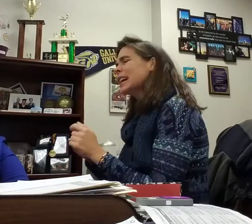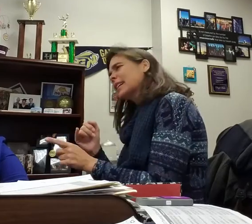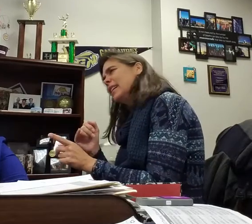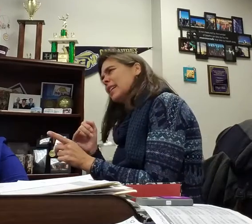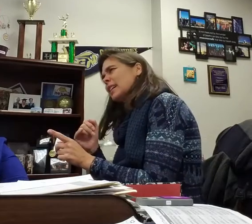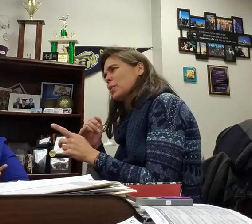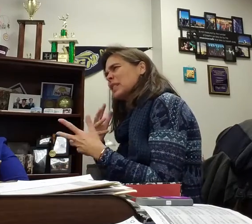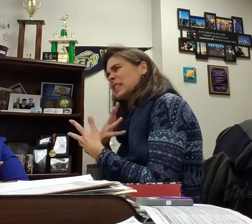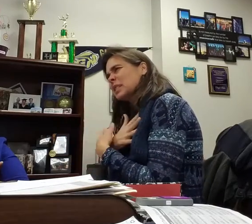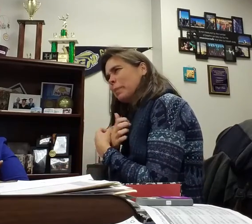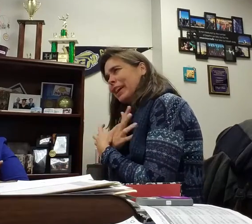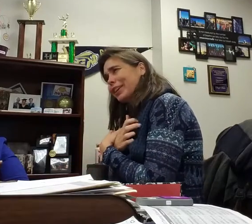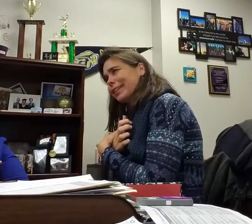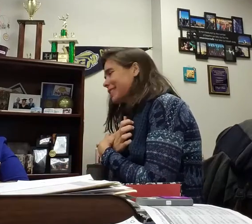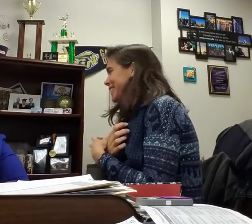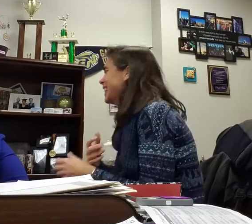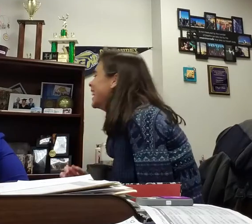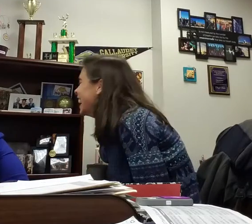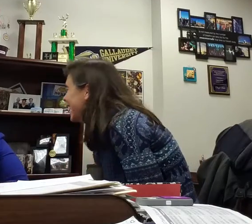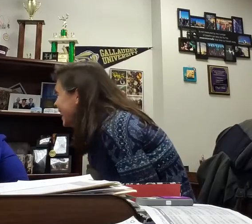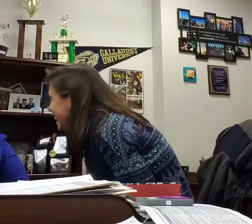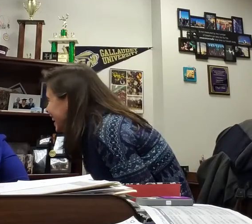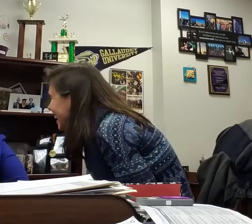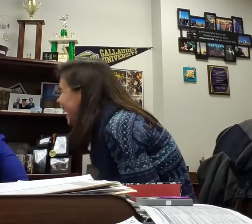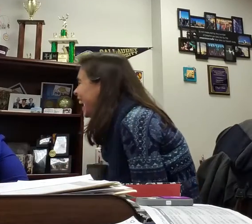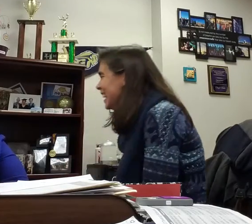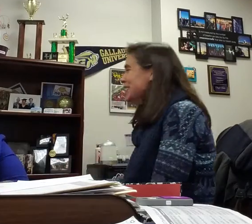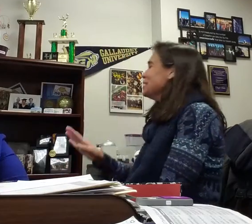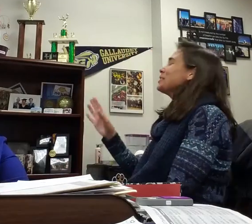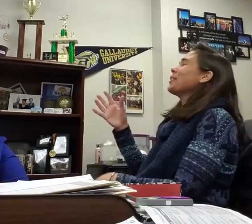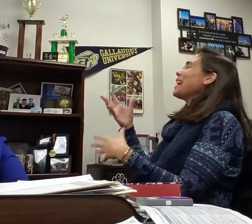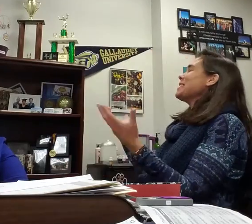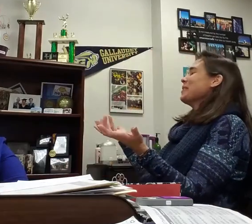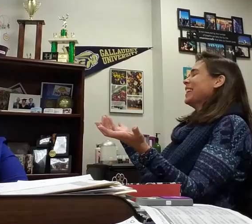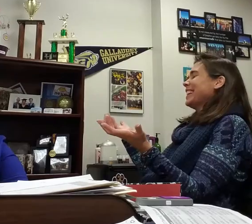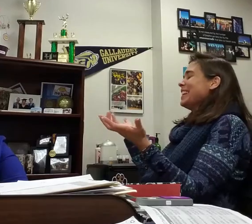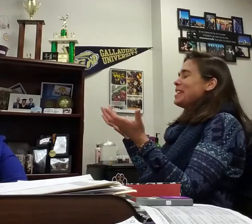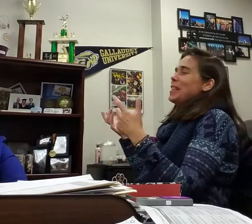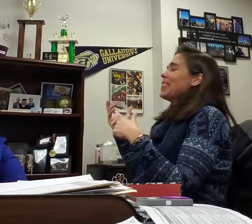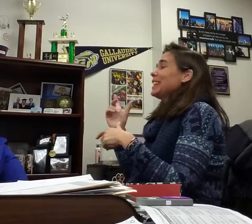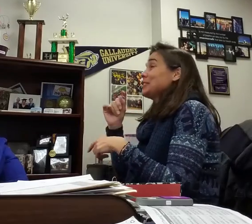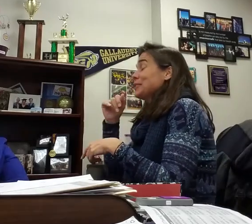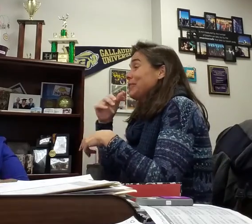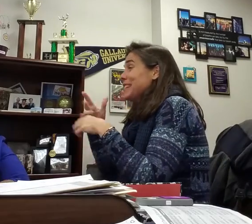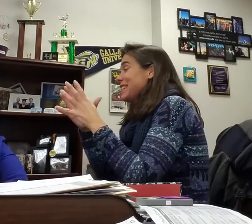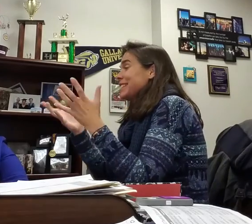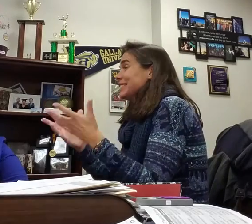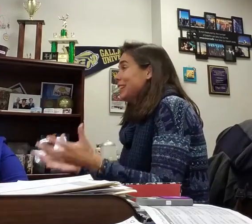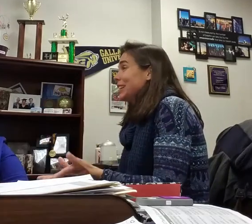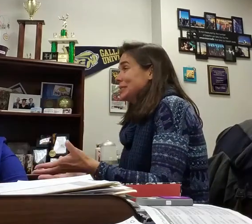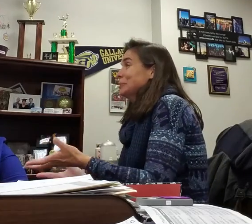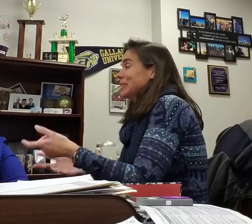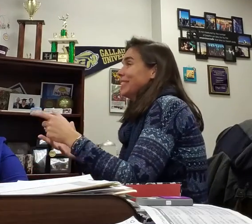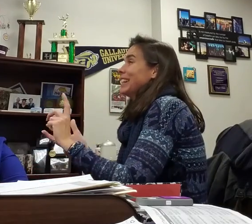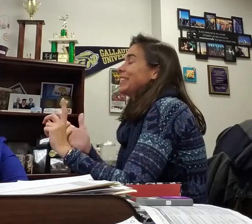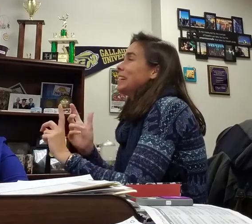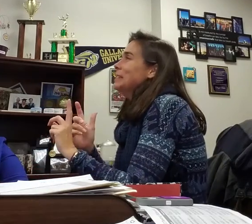like, what is that? Is this a bear? I saw that. So anyway, that's just a funny thing because the costume wasn't all that great.